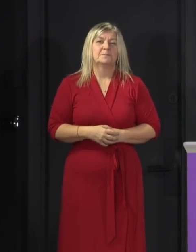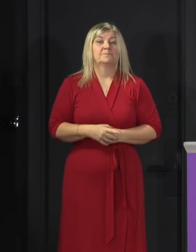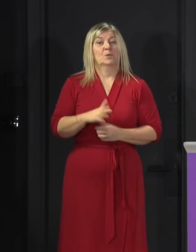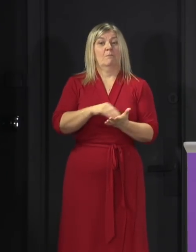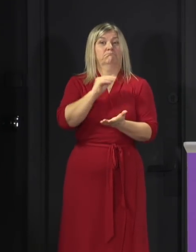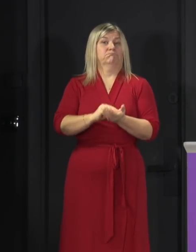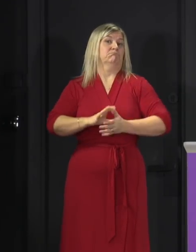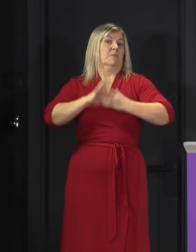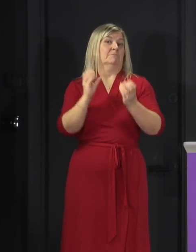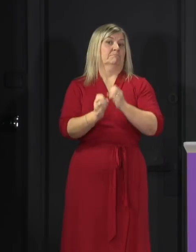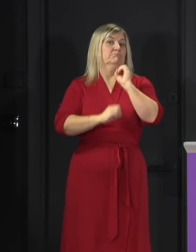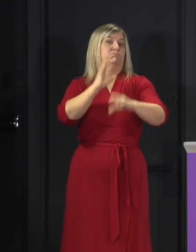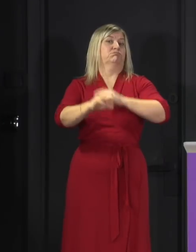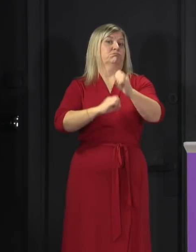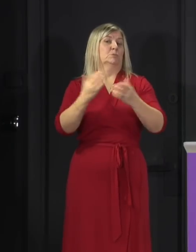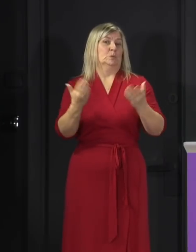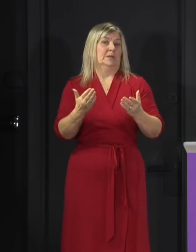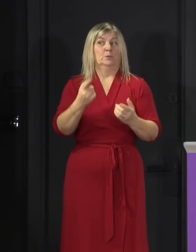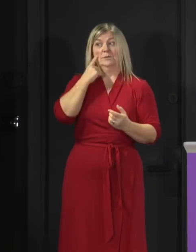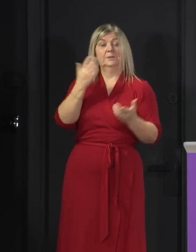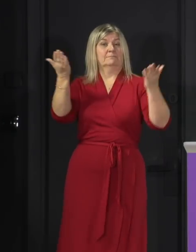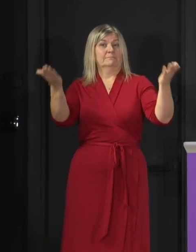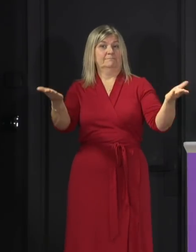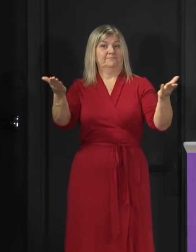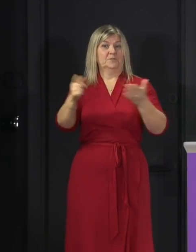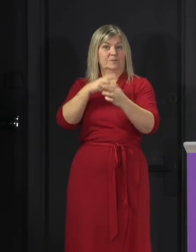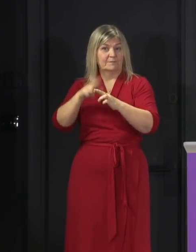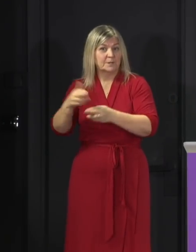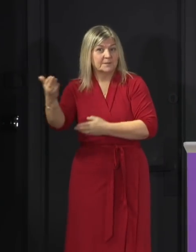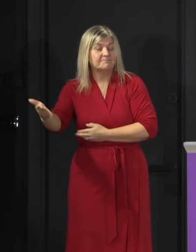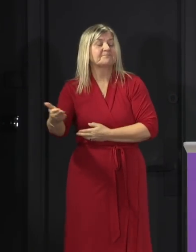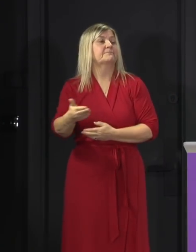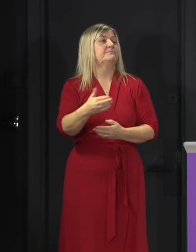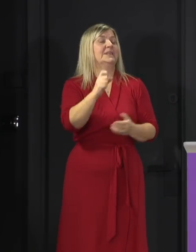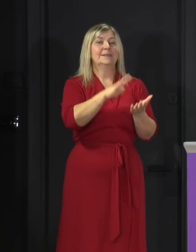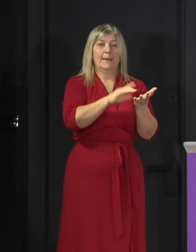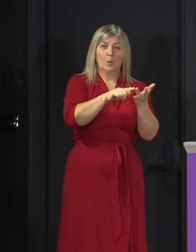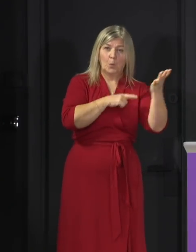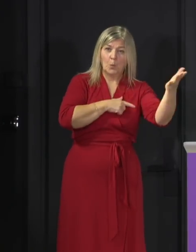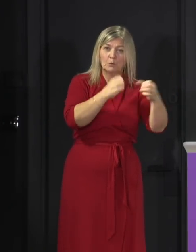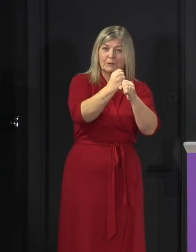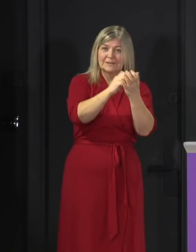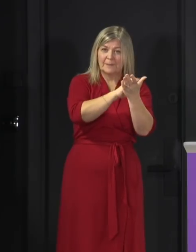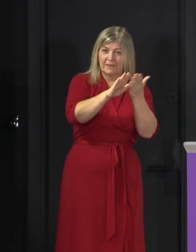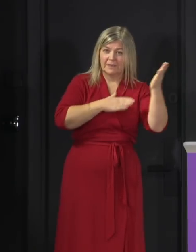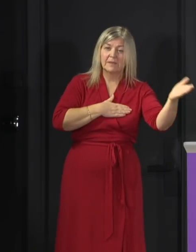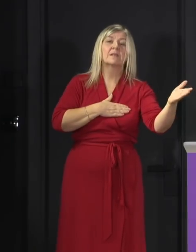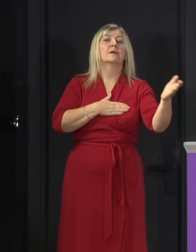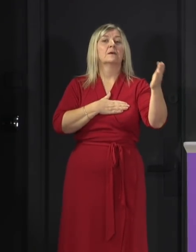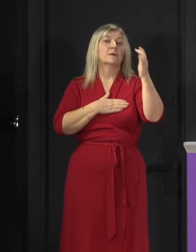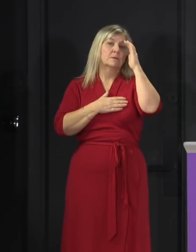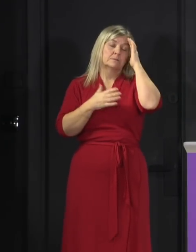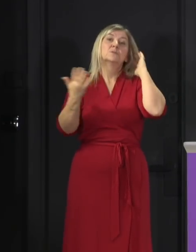the update for today. As you can see, I'm joined today by the Health Secretary and the Chief Medical Officer. So without further ado, we will